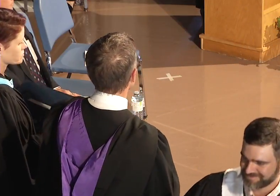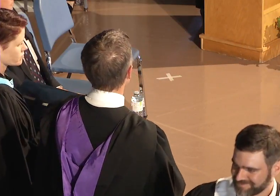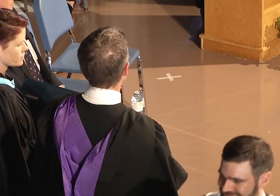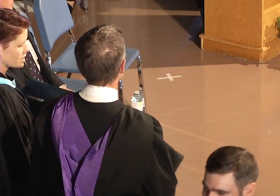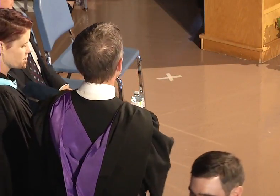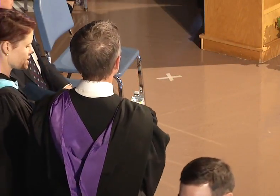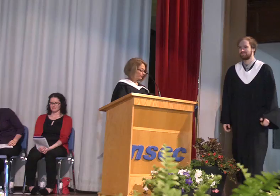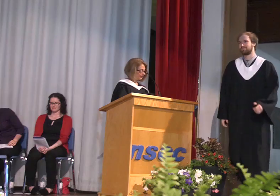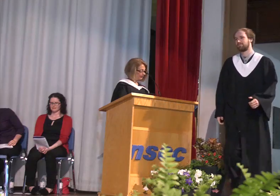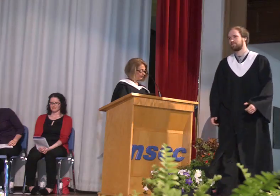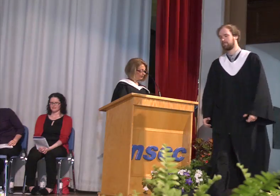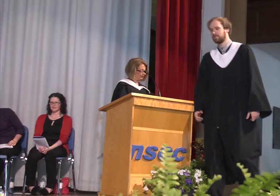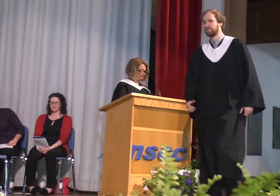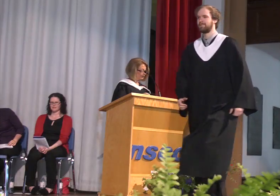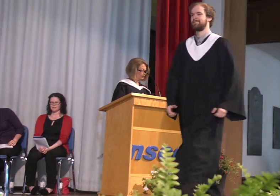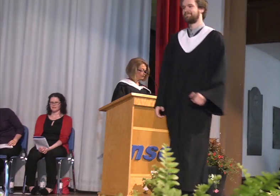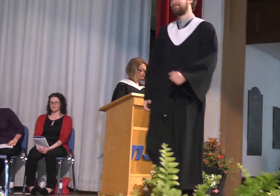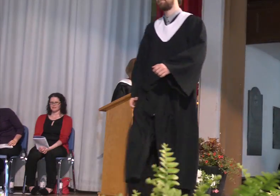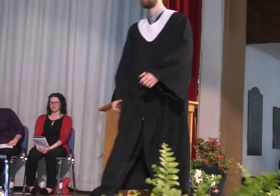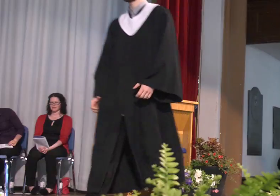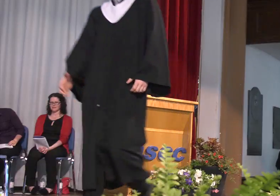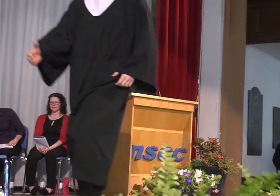Tyler Dow.